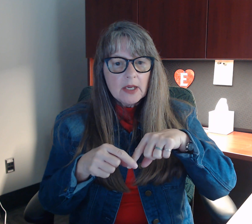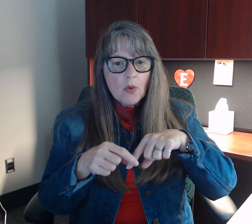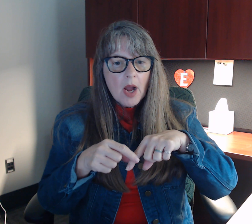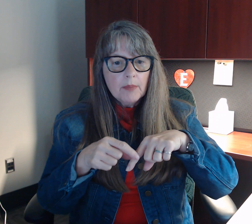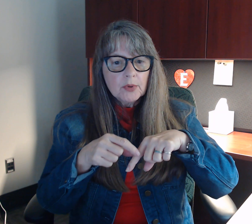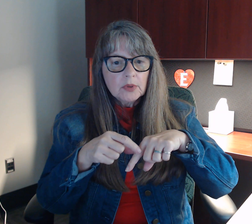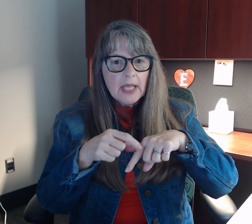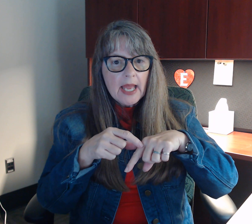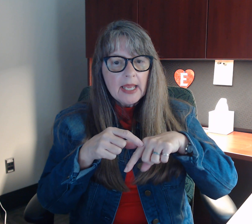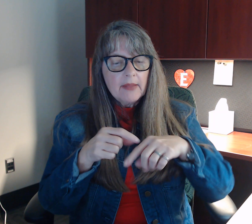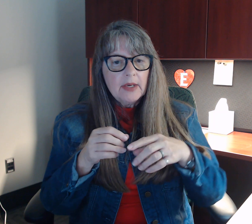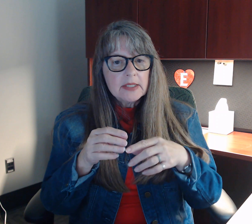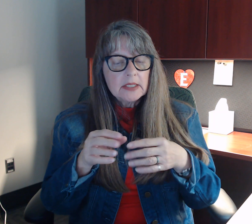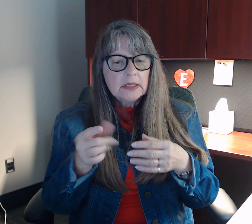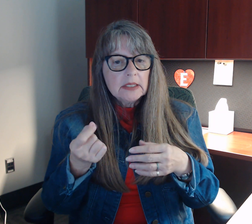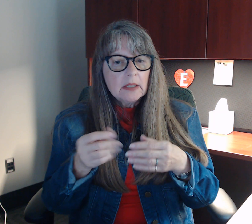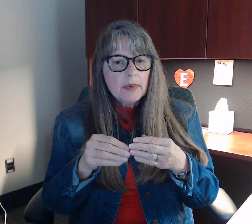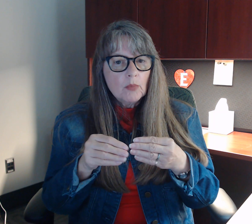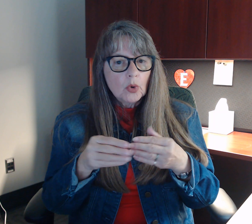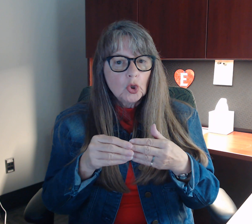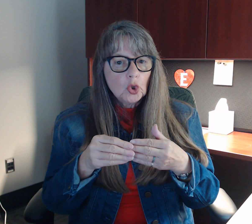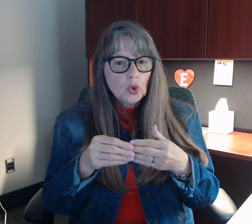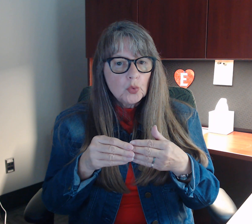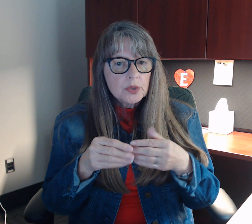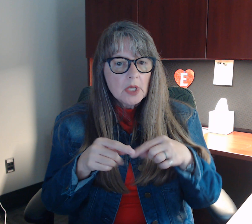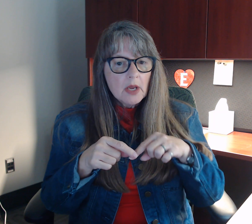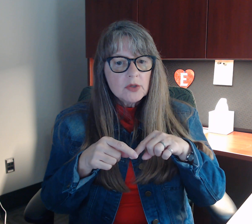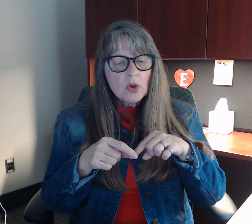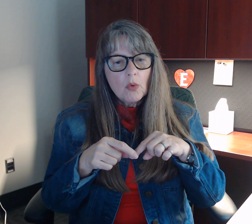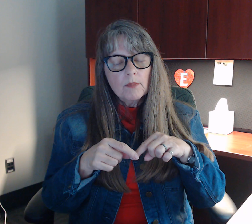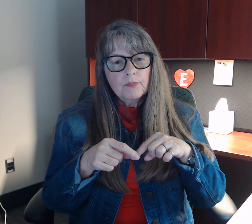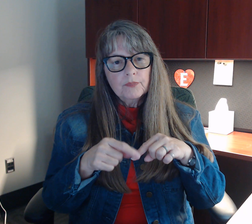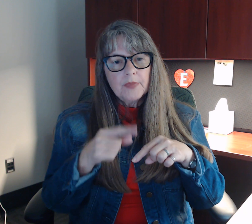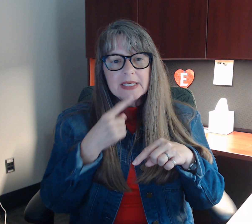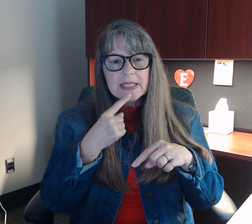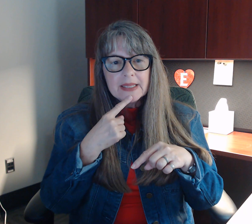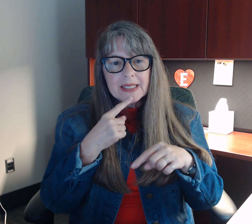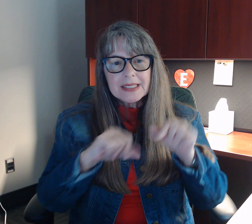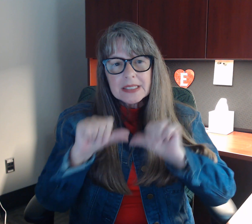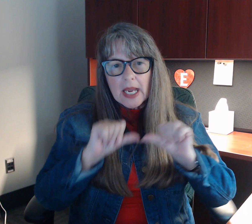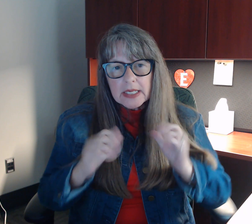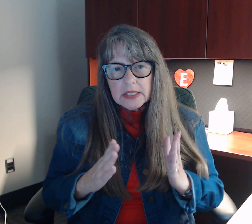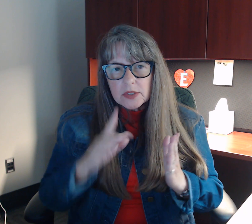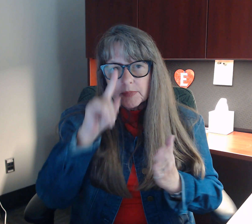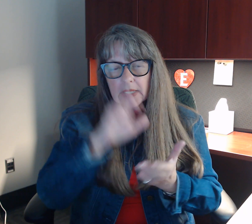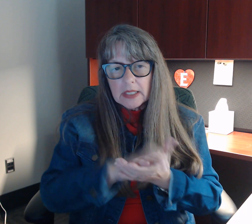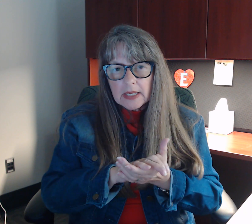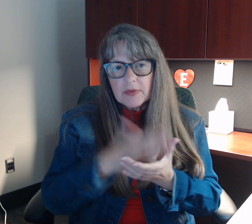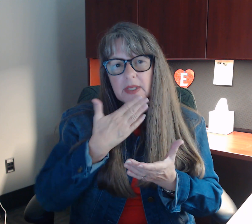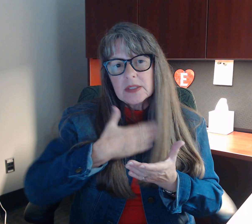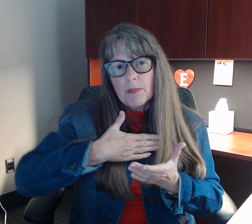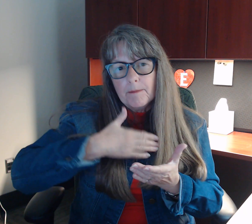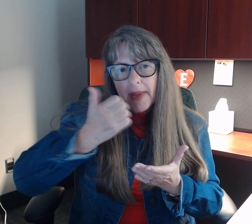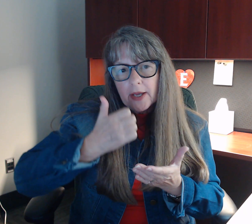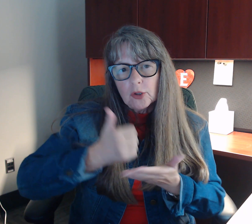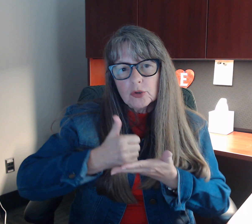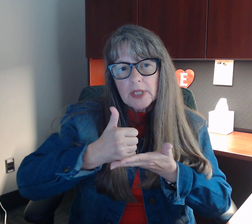up your leg, then it's a little bit more loose. So they said that scientists believe that that's better to help